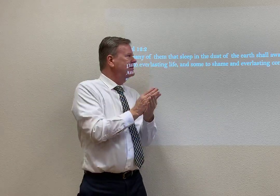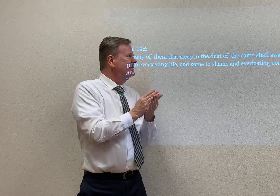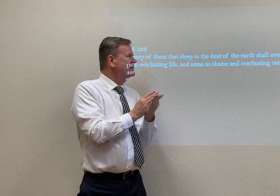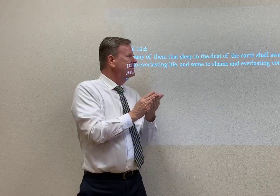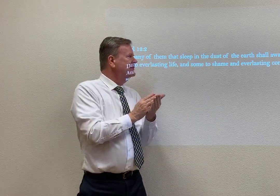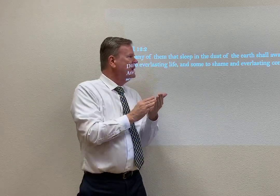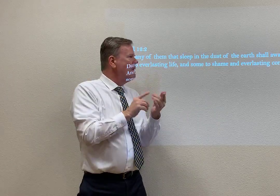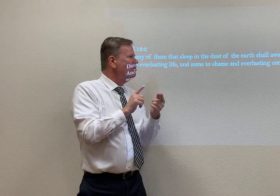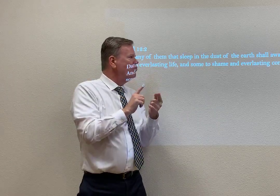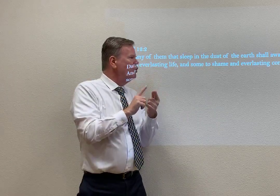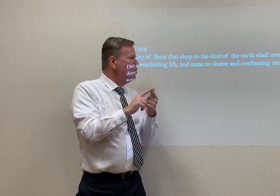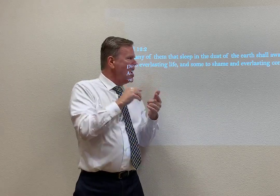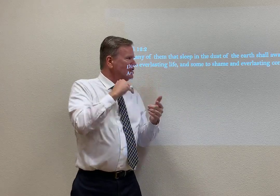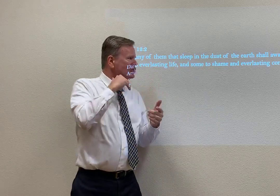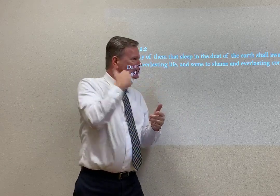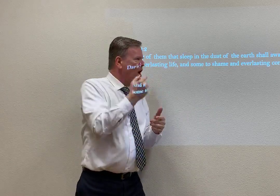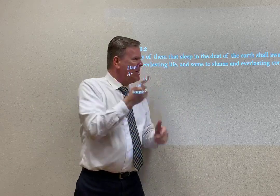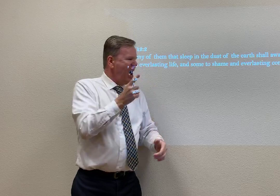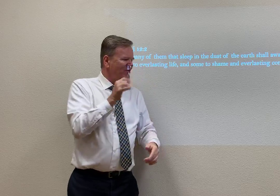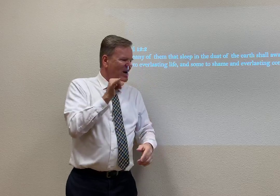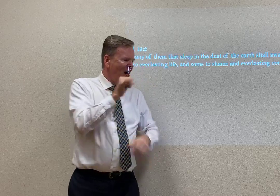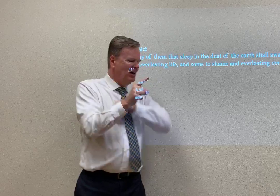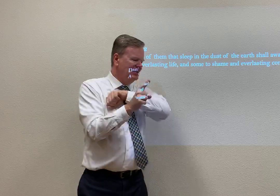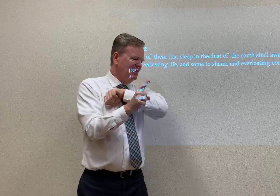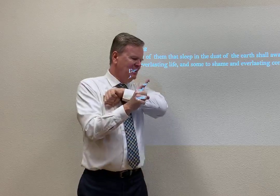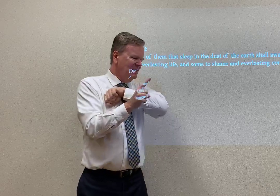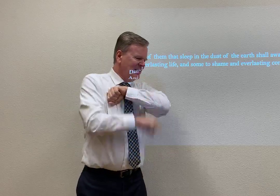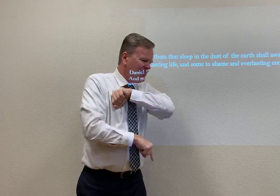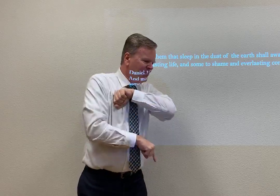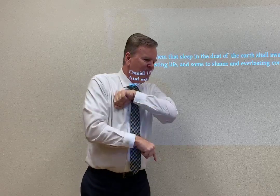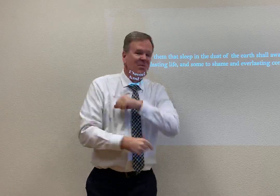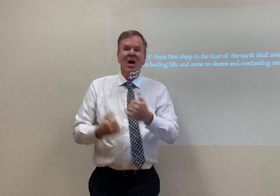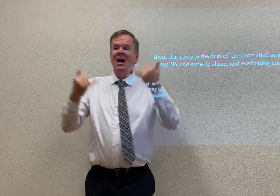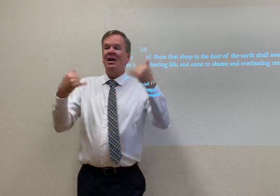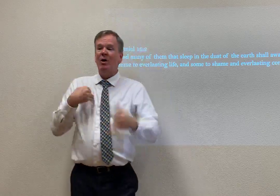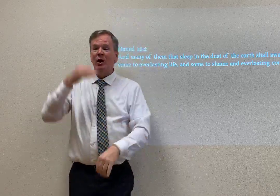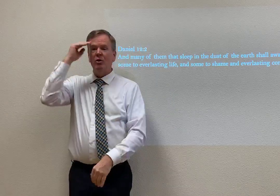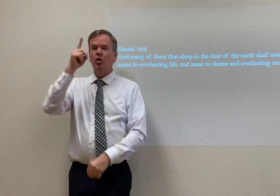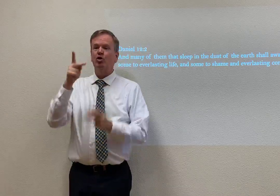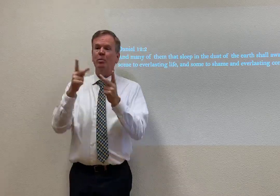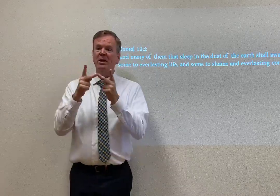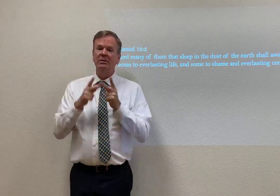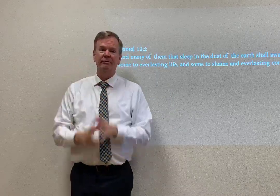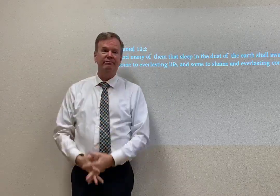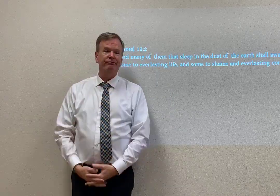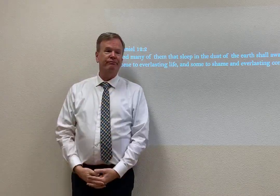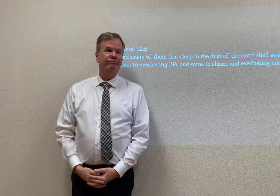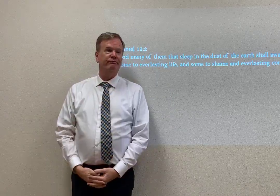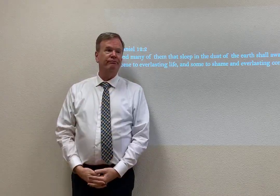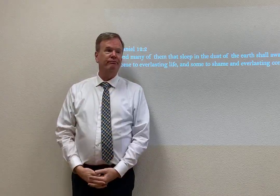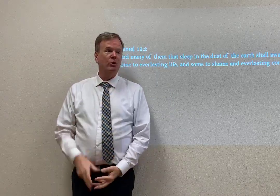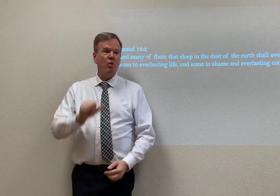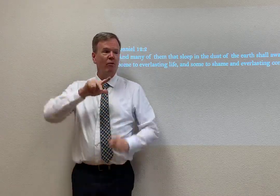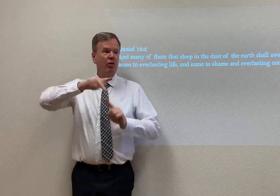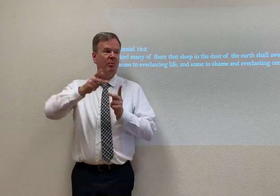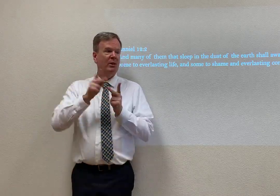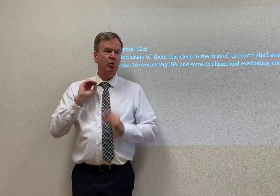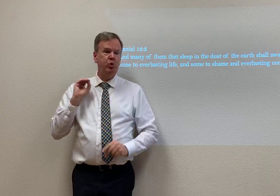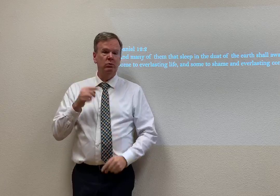and some to shame and everlasting contempt. So now we know from that particular verse there